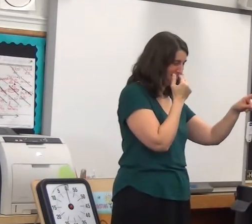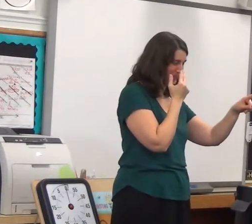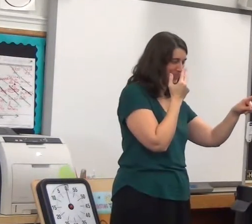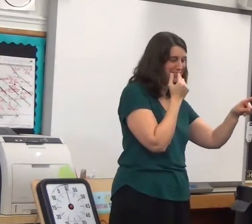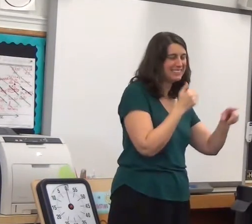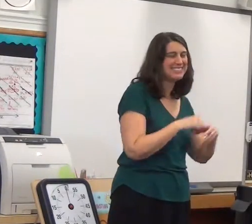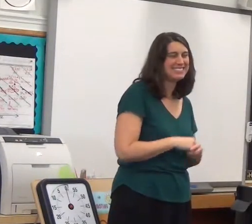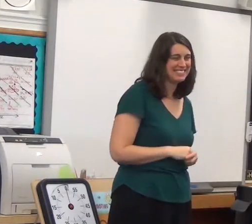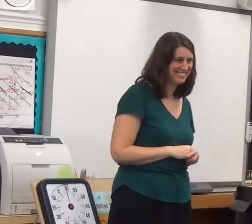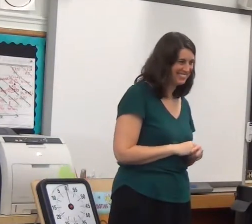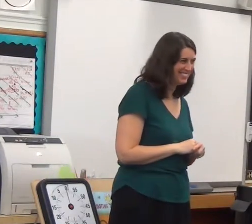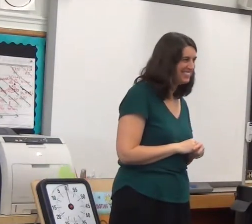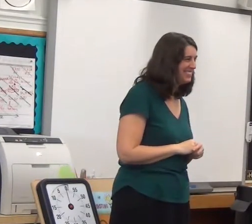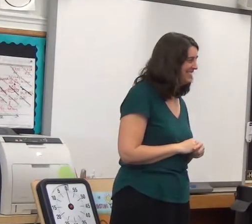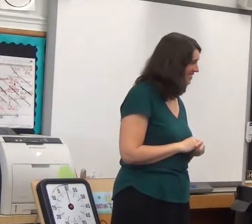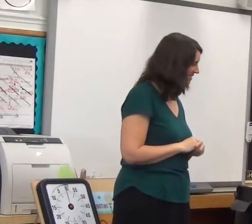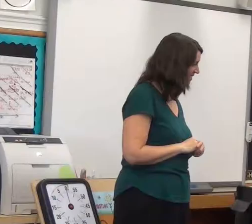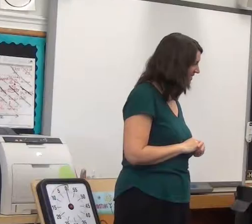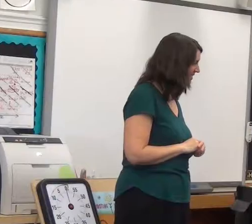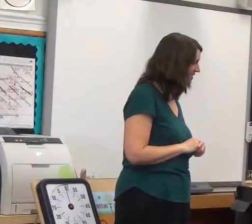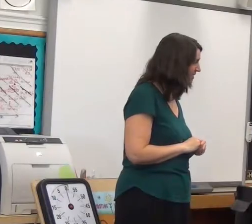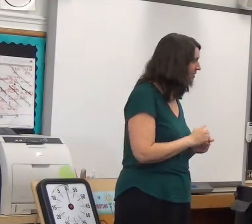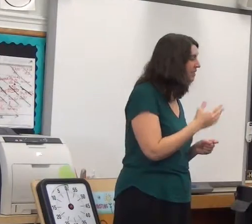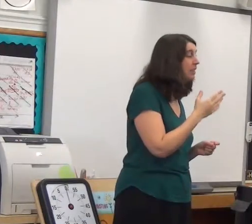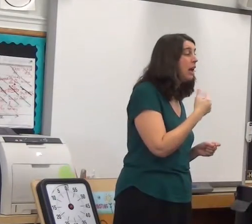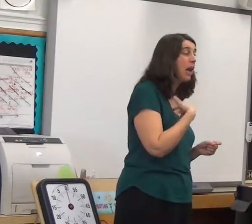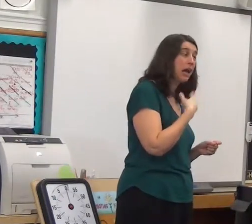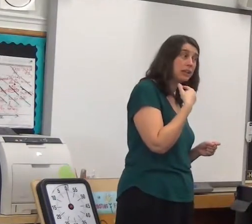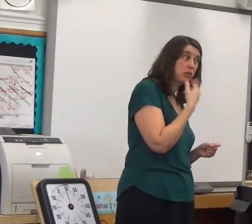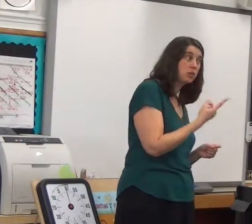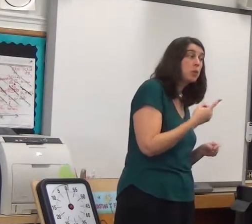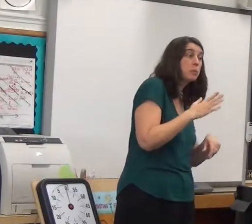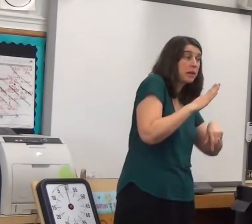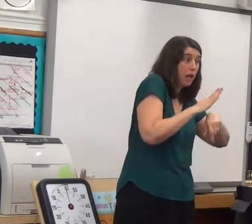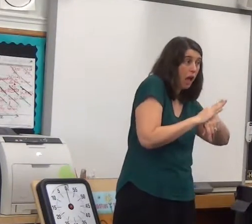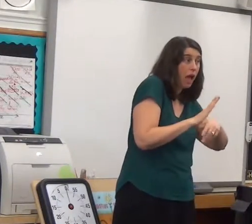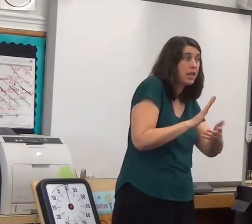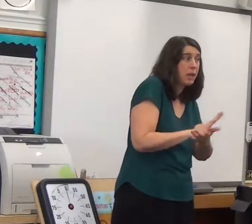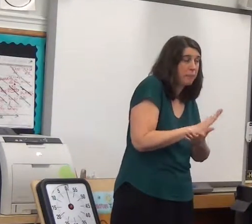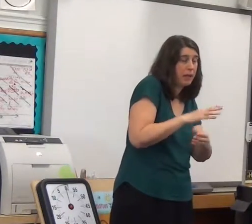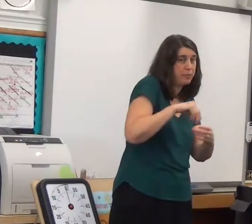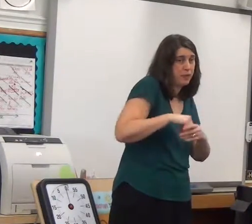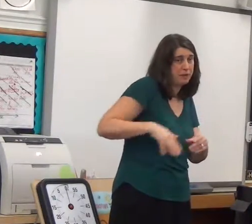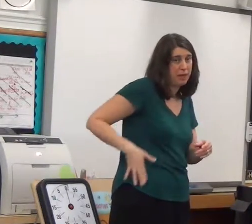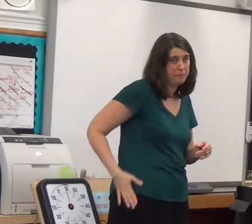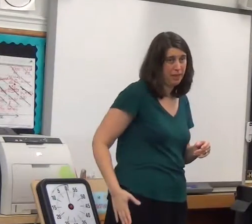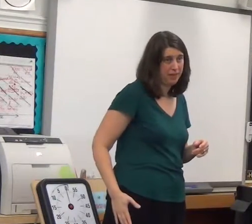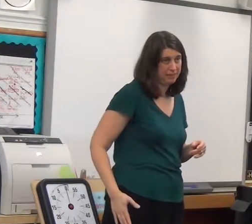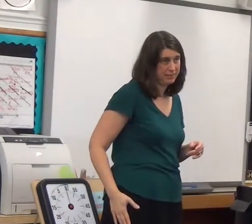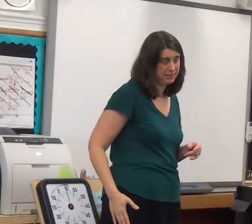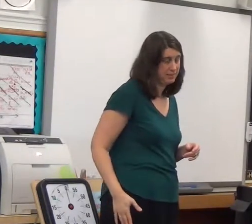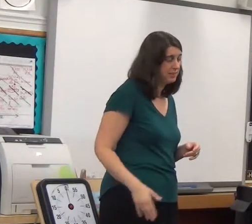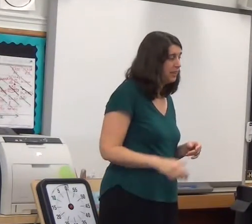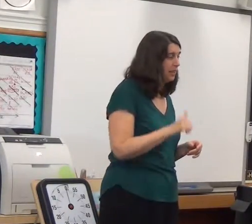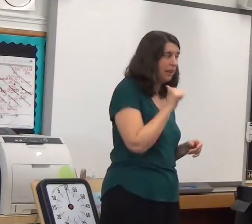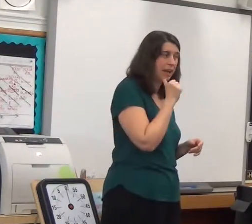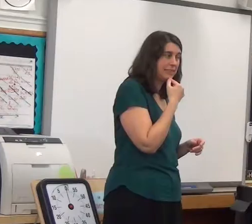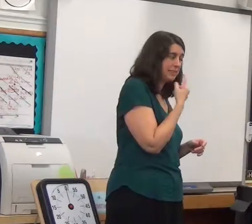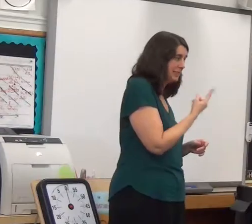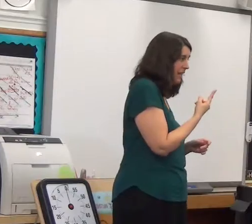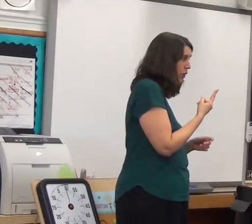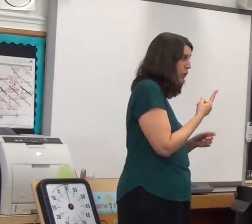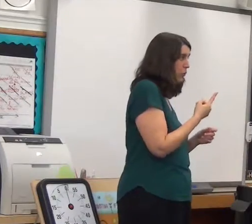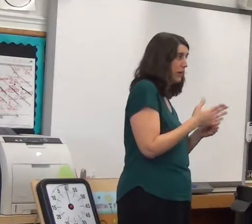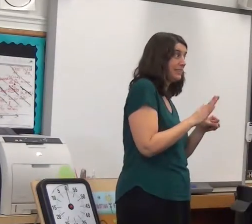You think, thank you, thank you. Now, I did say it would be a piece of paper in my pocket. I didn't specify it would